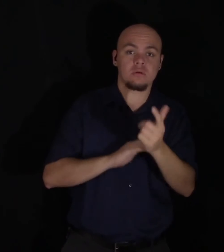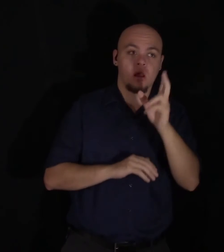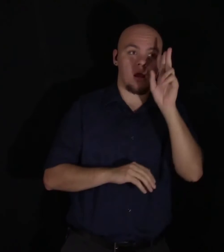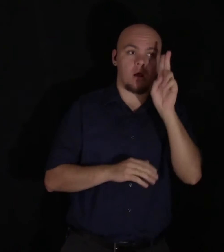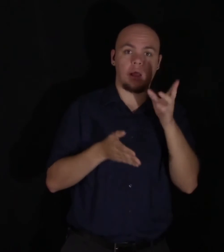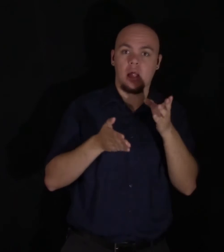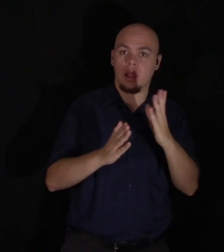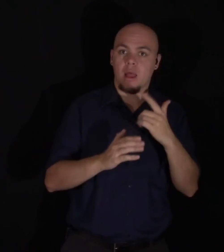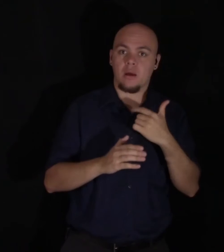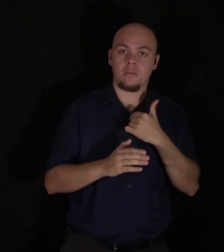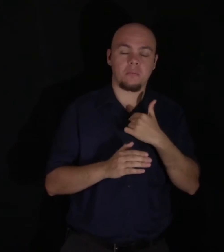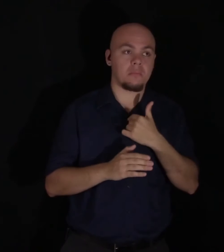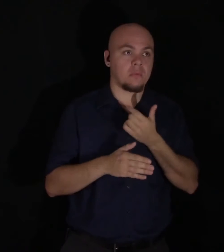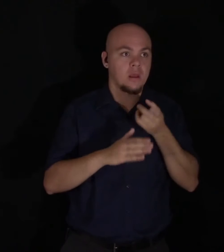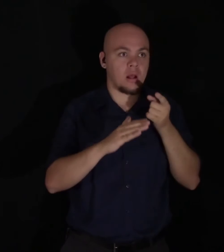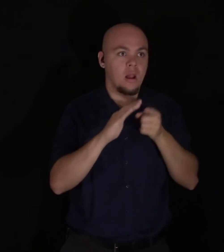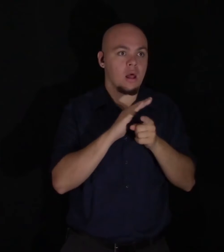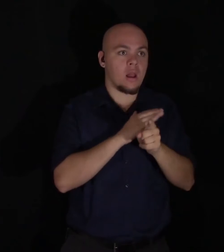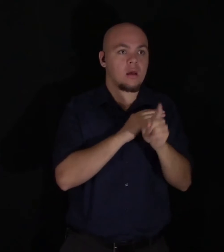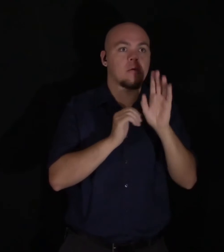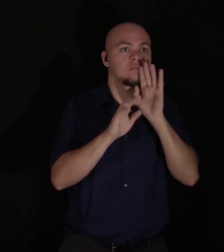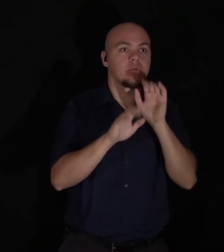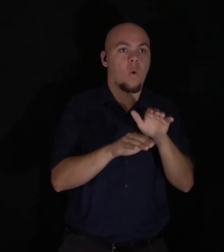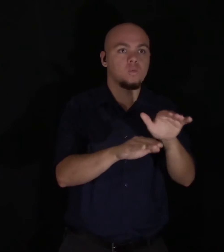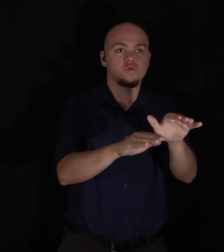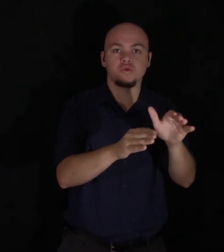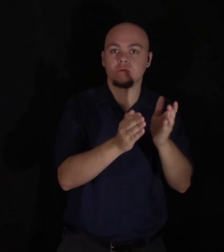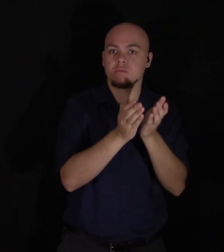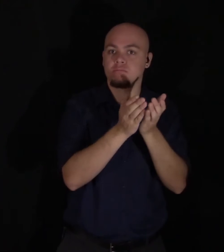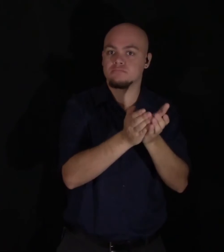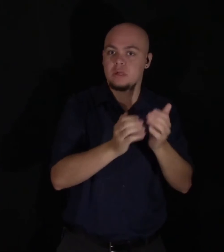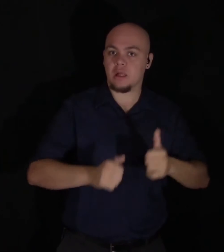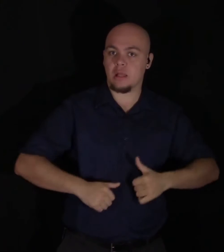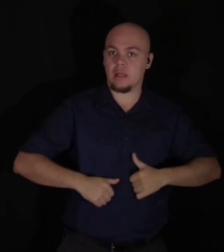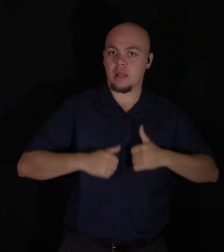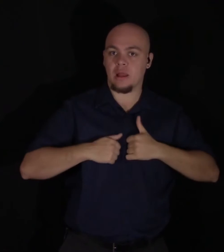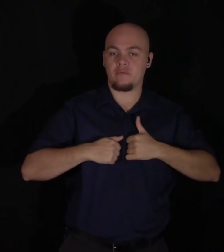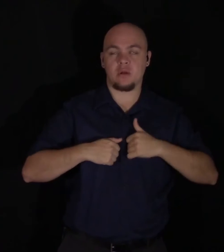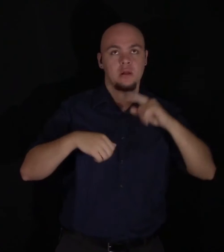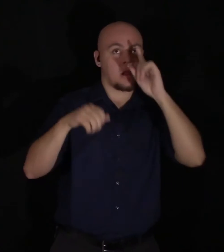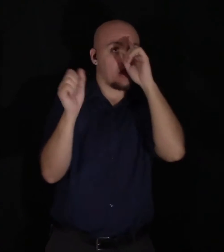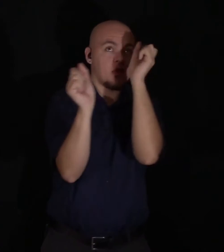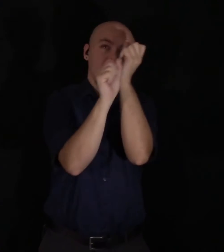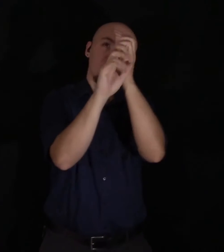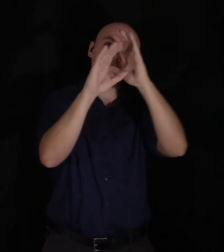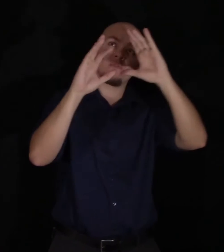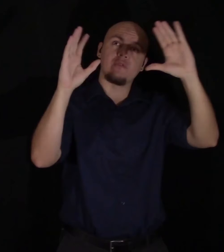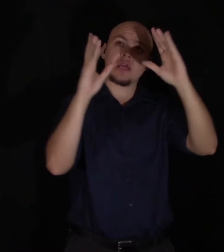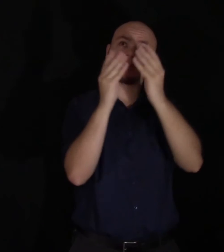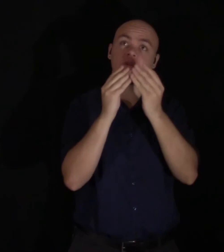to embark in a seafaring life. These visions faded when I perused for the